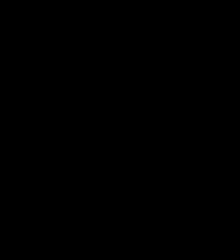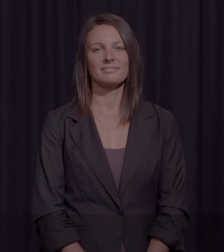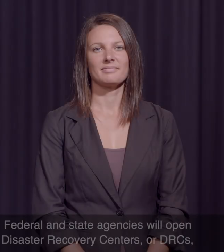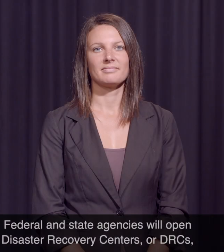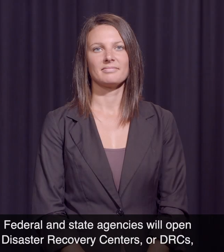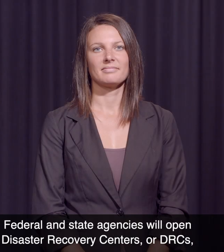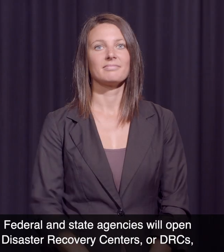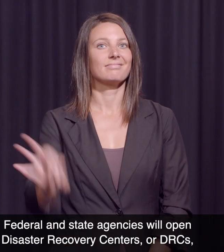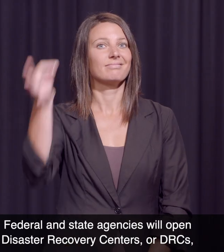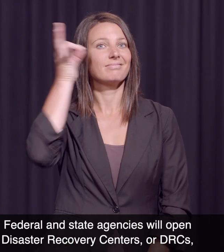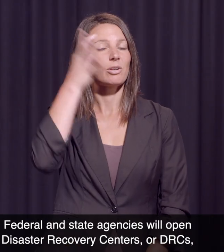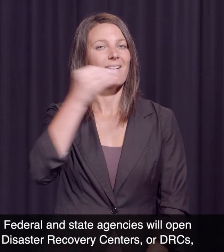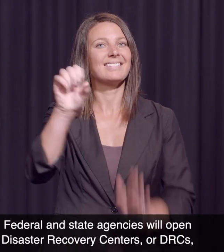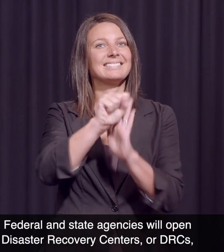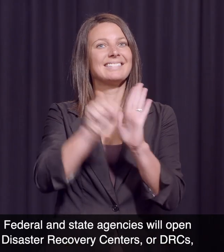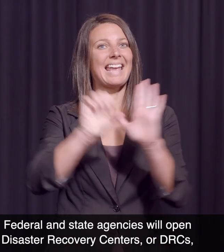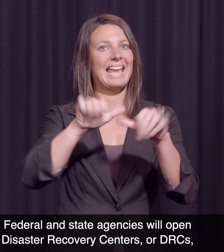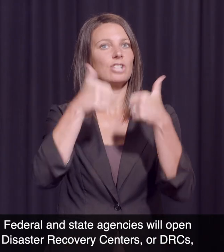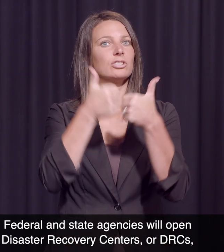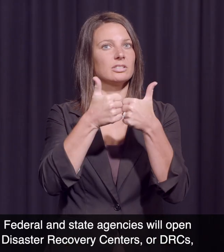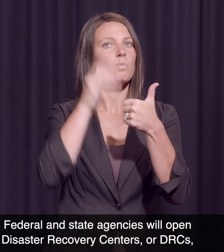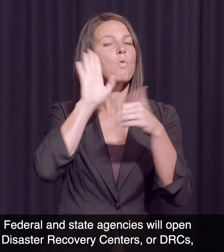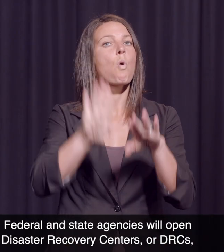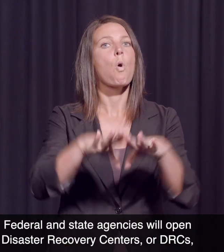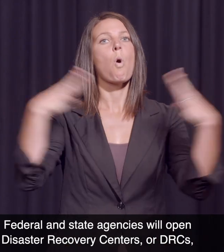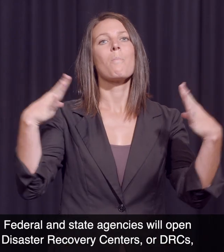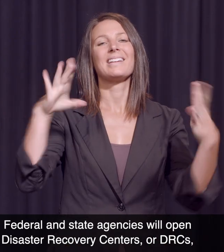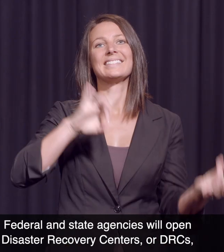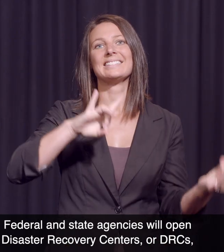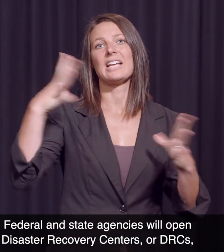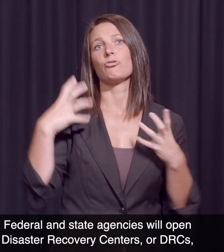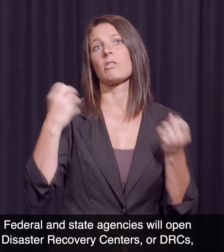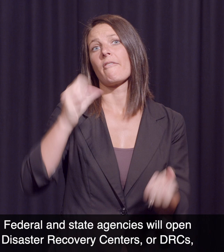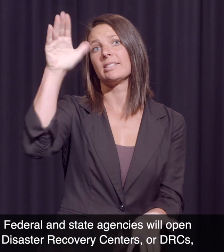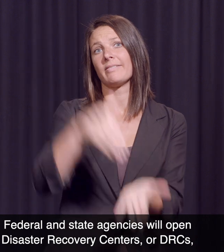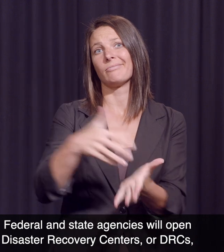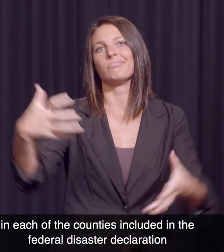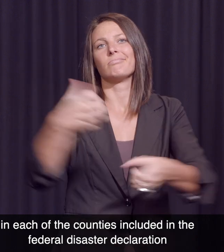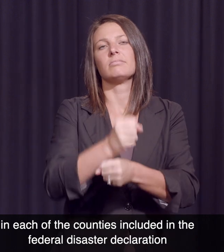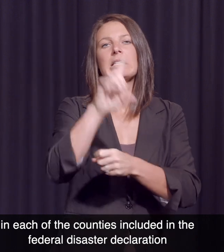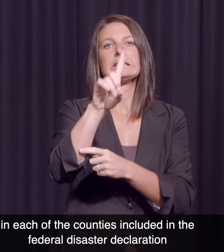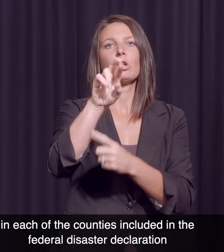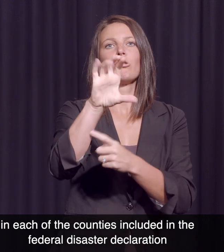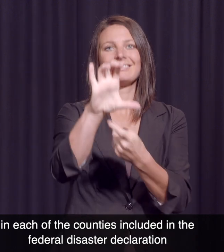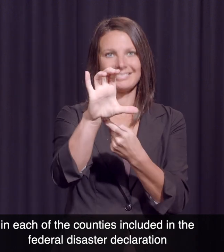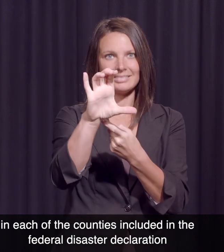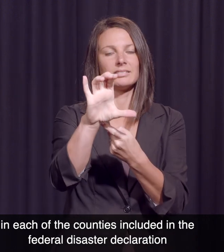Federal and state agencies will open Disaster Recovery Centers, or DRCs, in each of the counties included